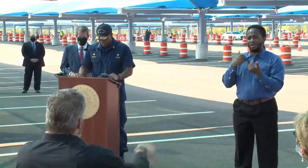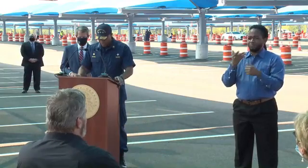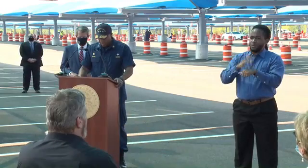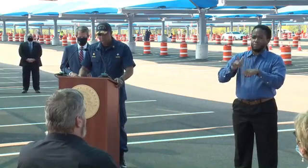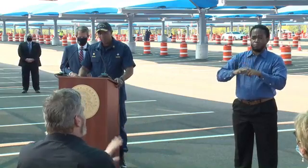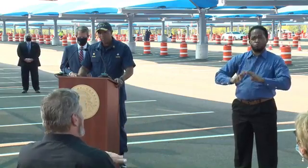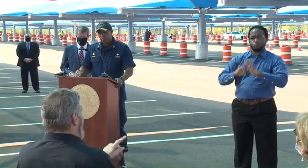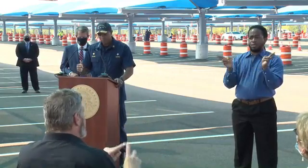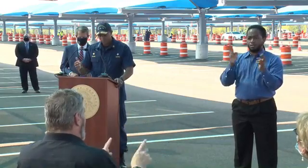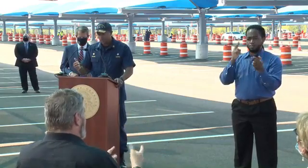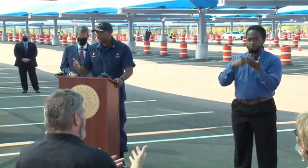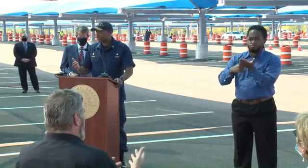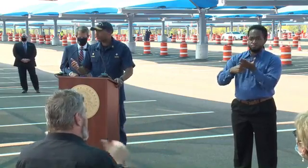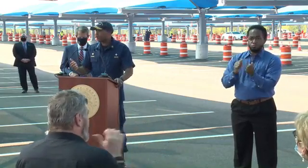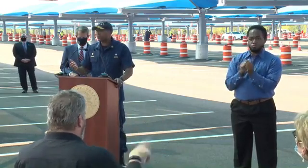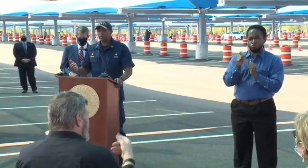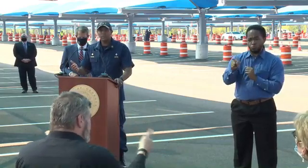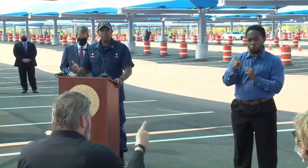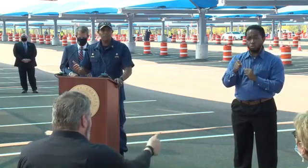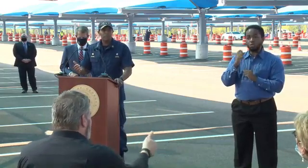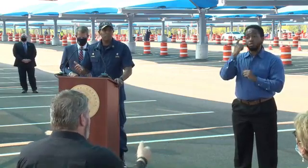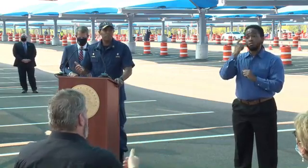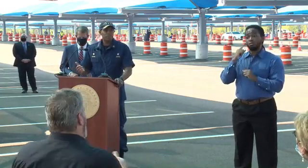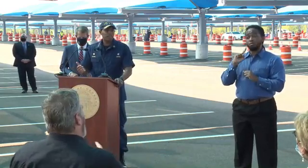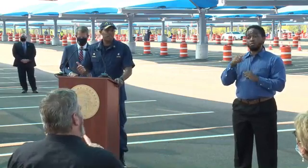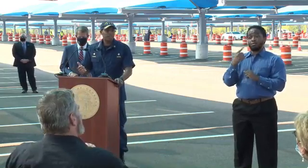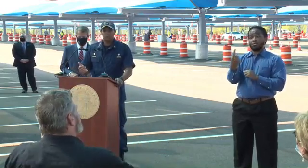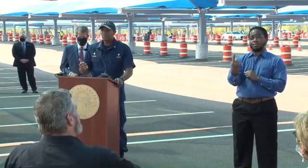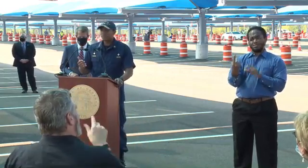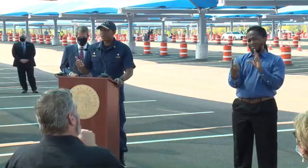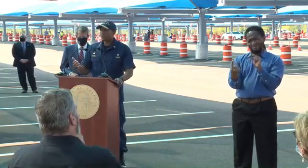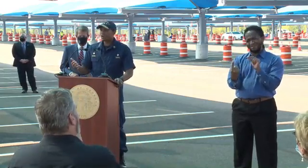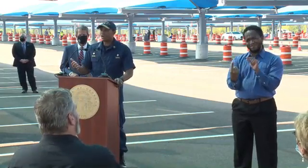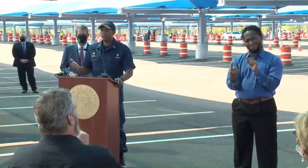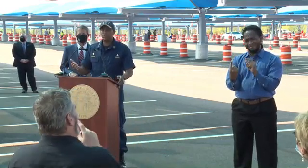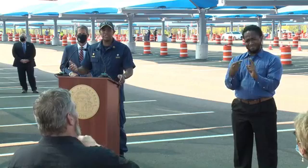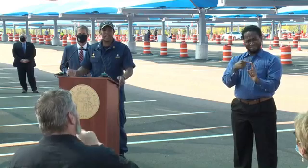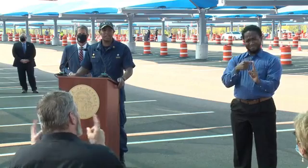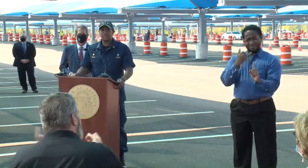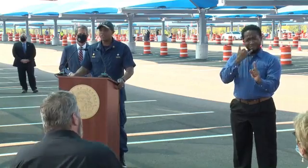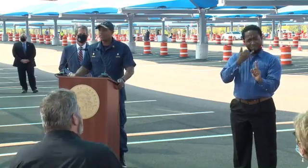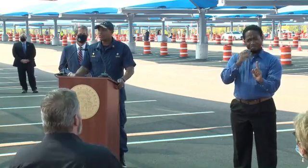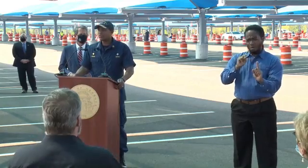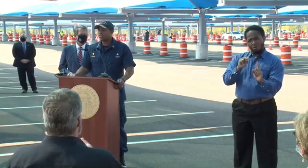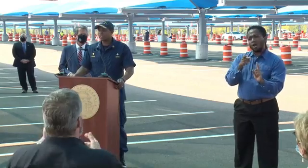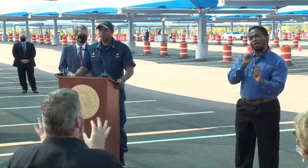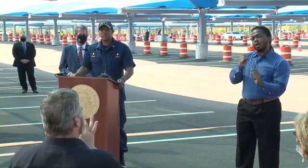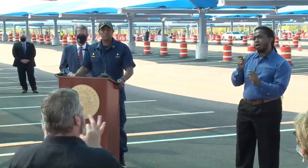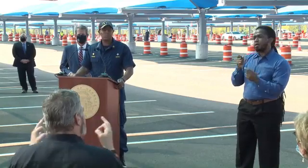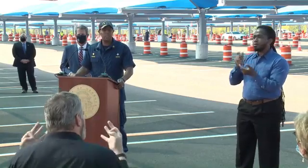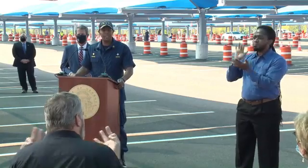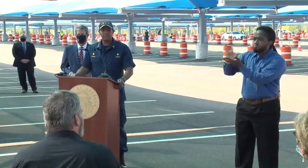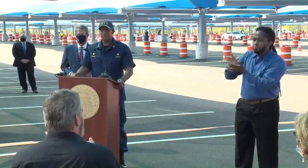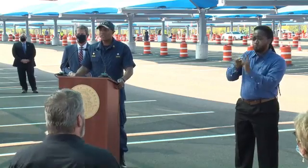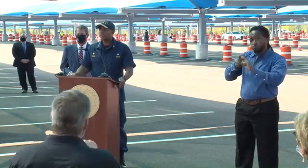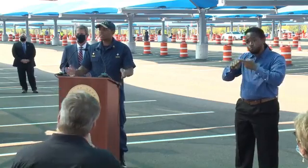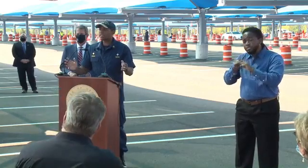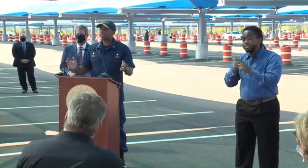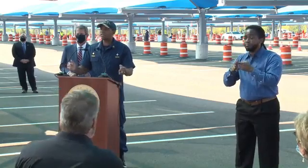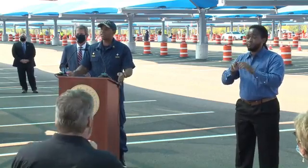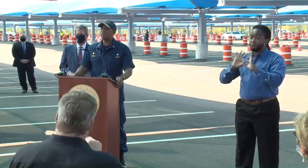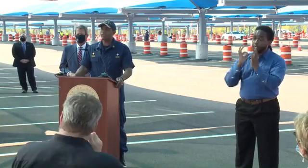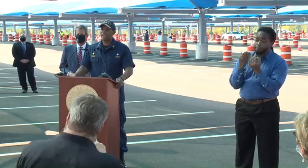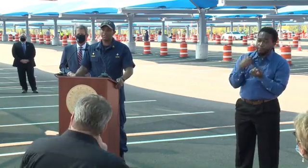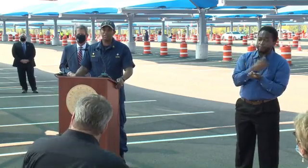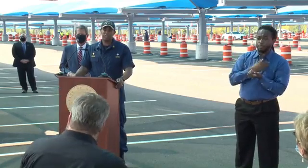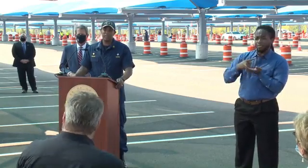family. You can use your phone. You can call, you can text, you can reach out over social media. You can